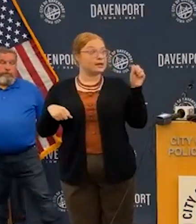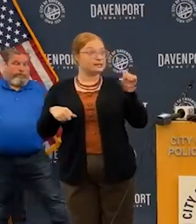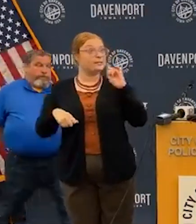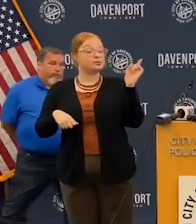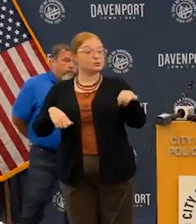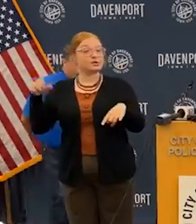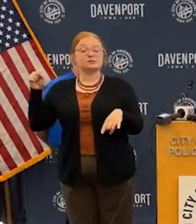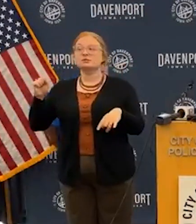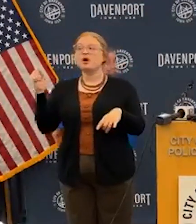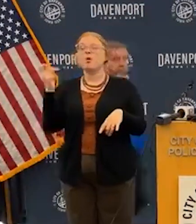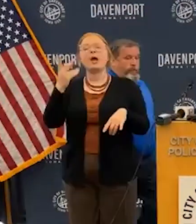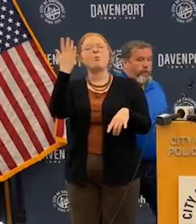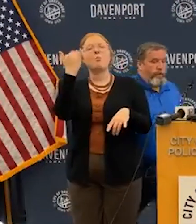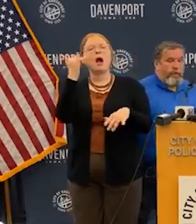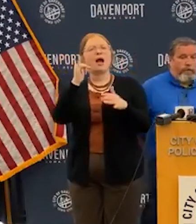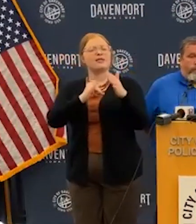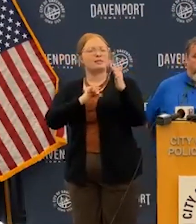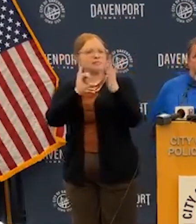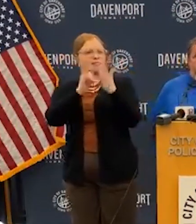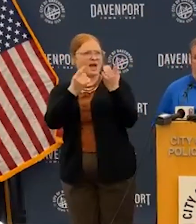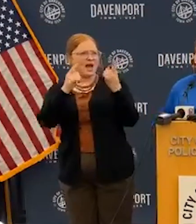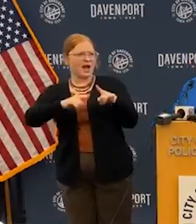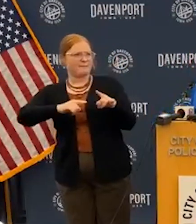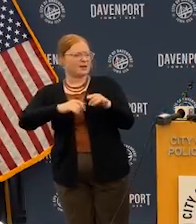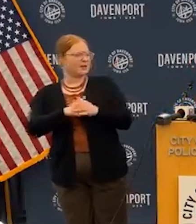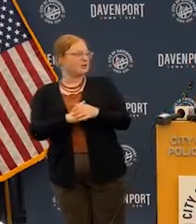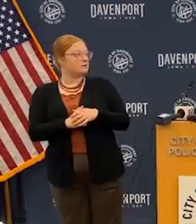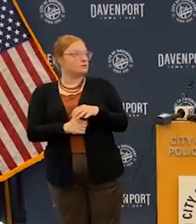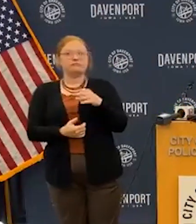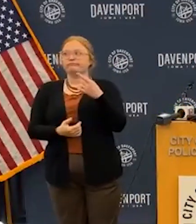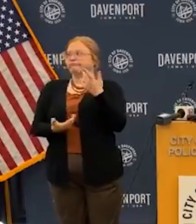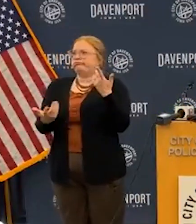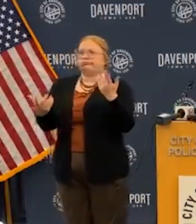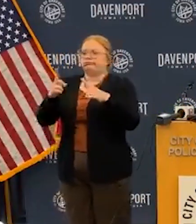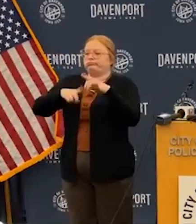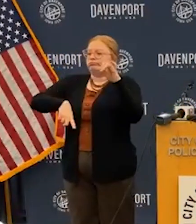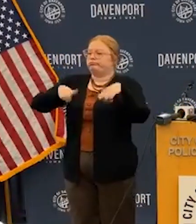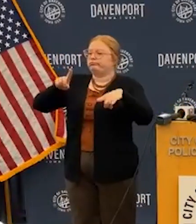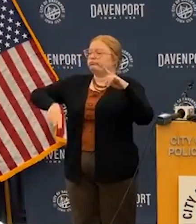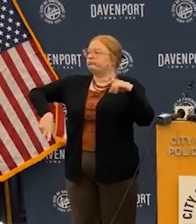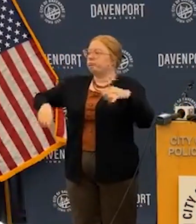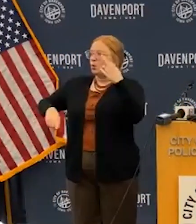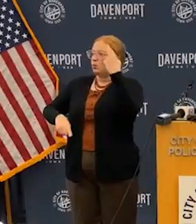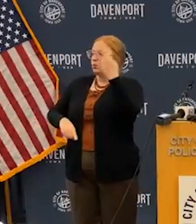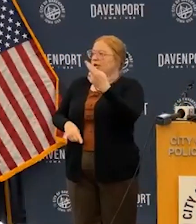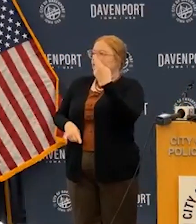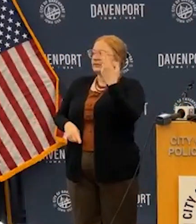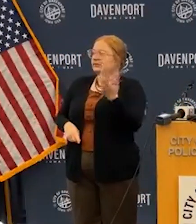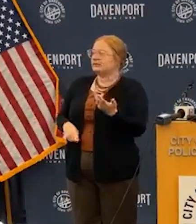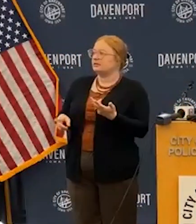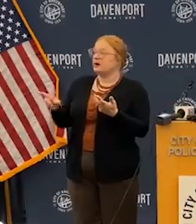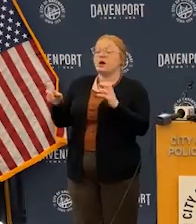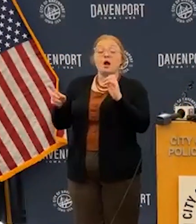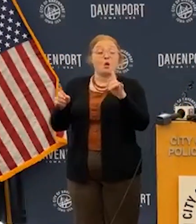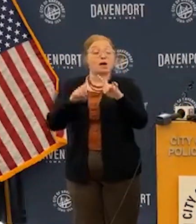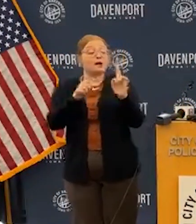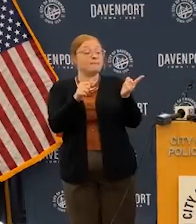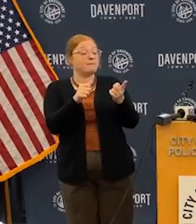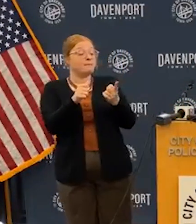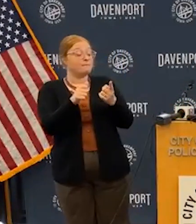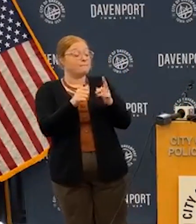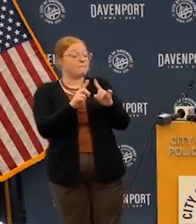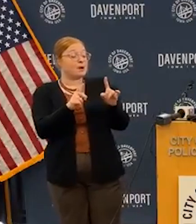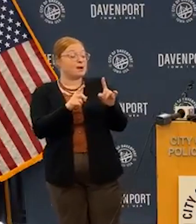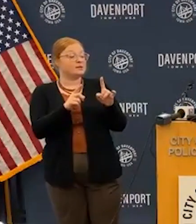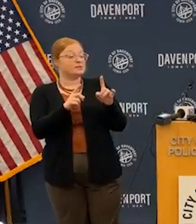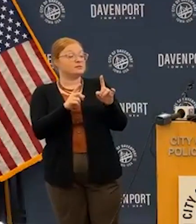Numerous reasons. I mean... Were there, first of all, buildings that were forced to be